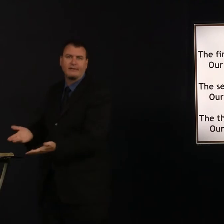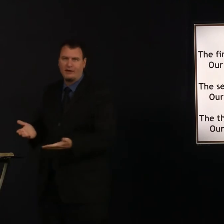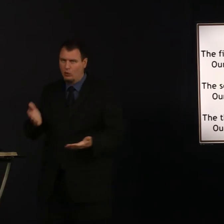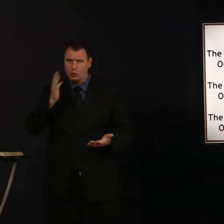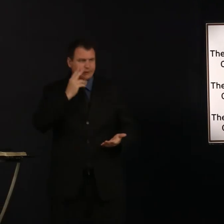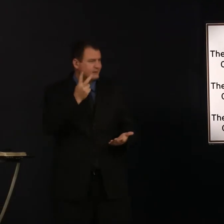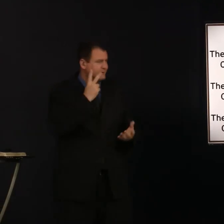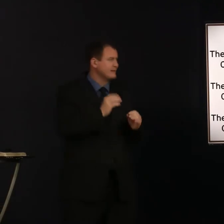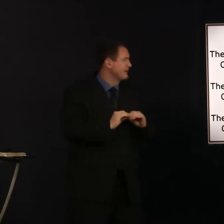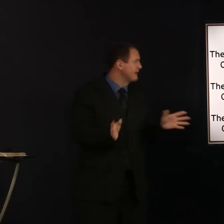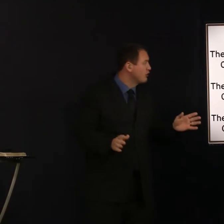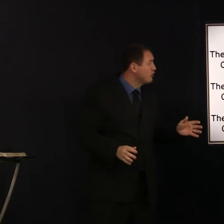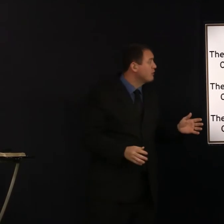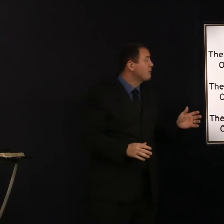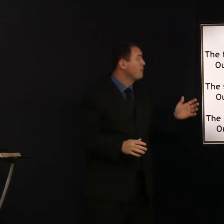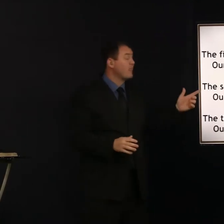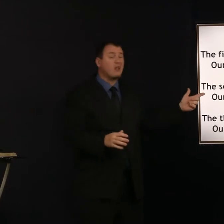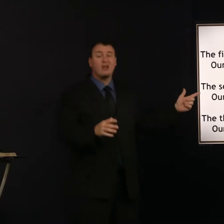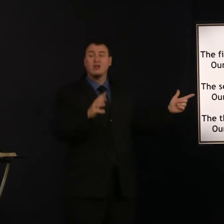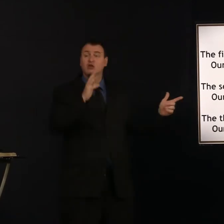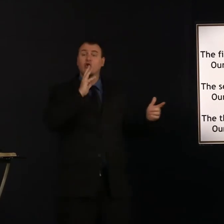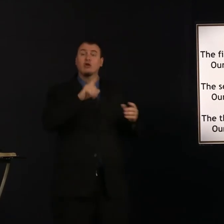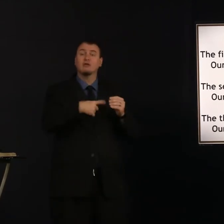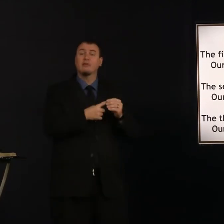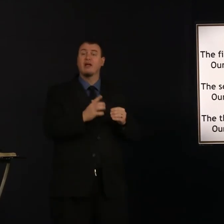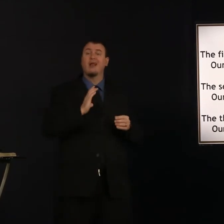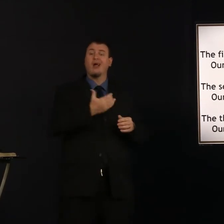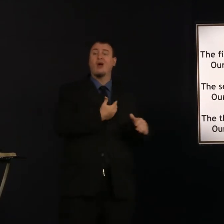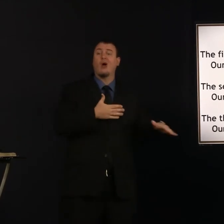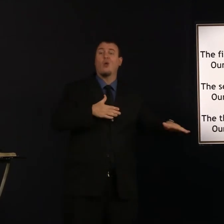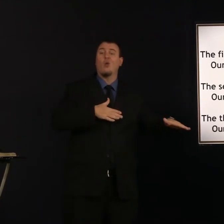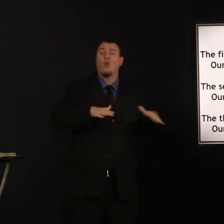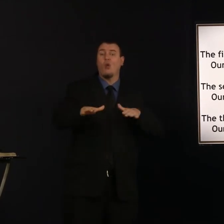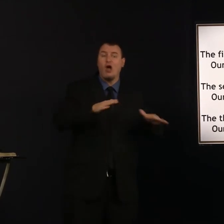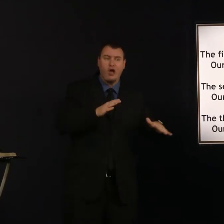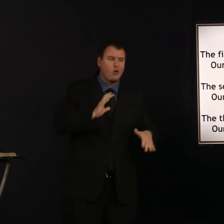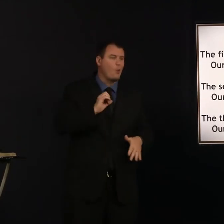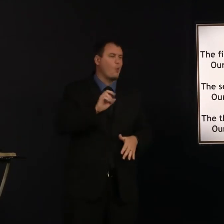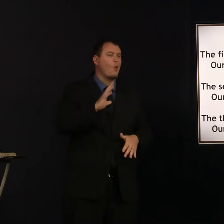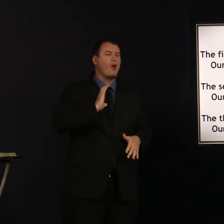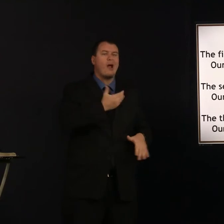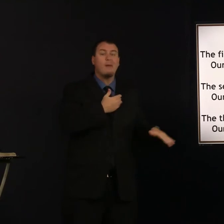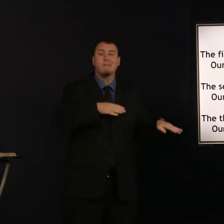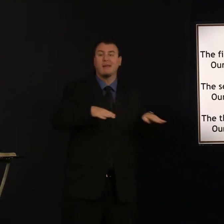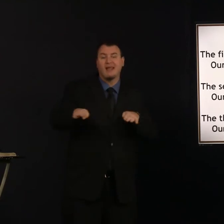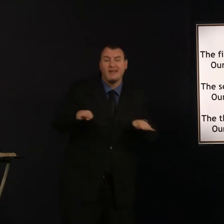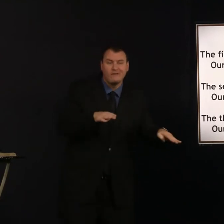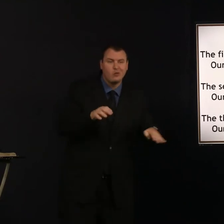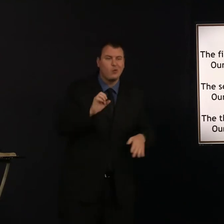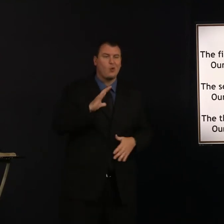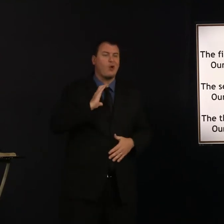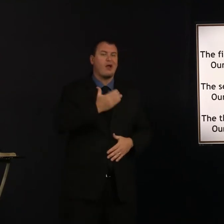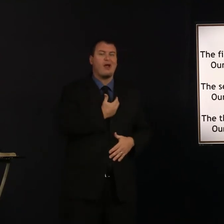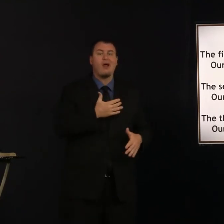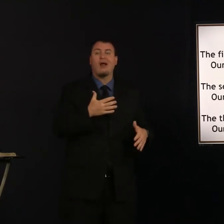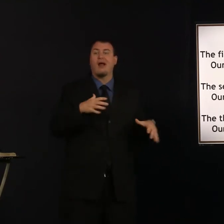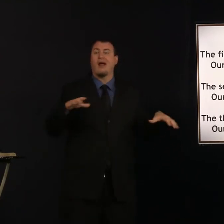easy for us to apply to our lives. So our walk, our